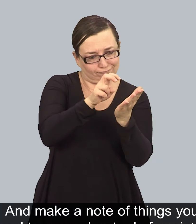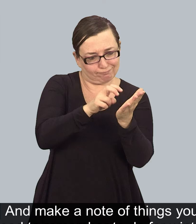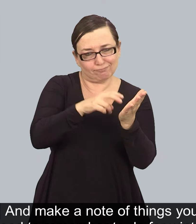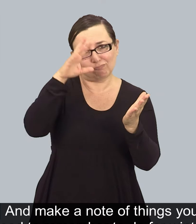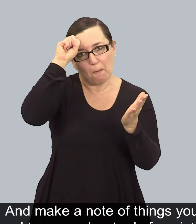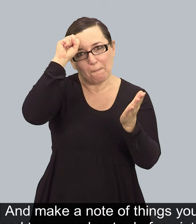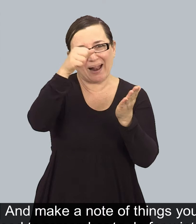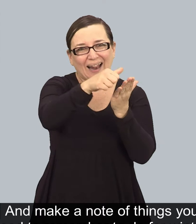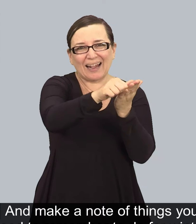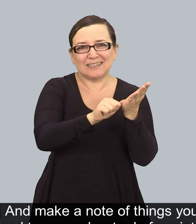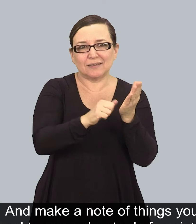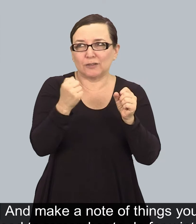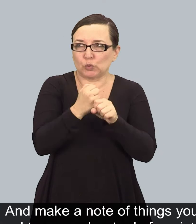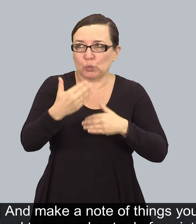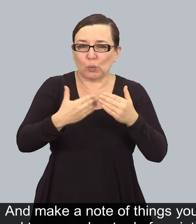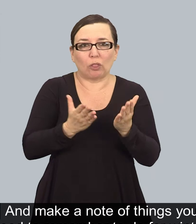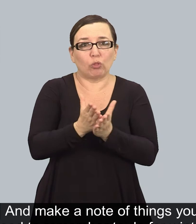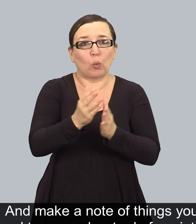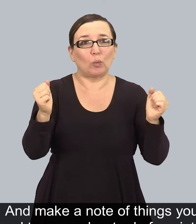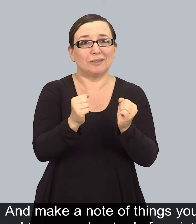And make a note of things you need to remember to do for winter.